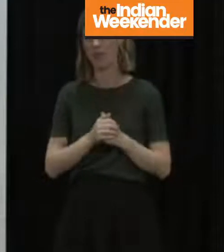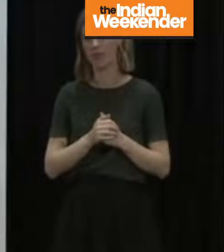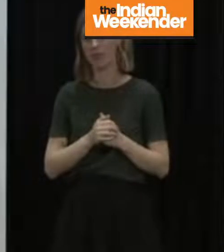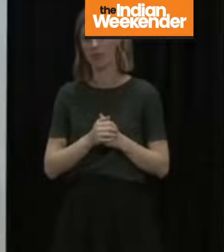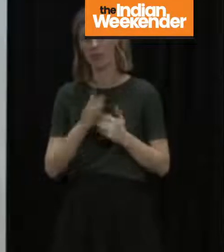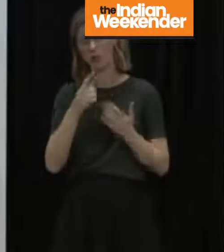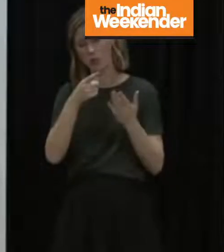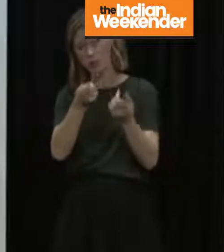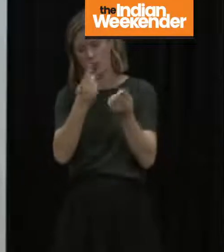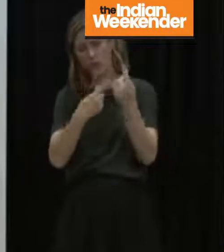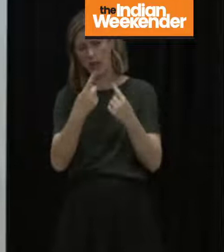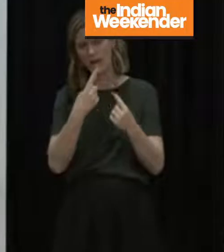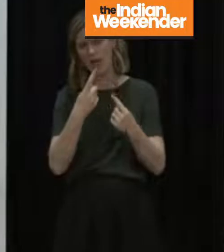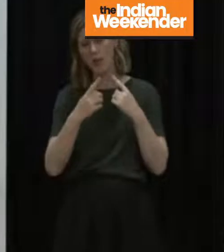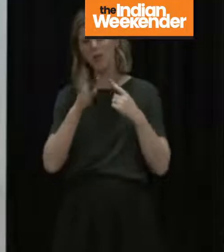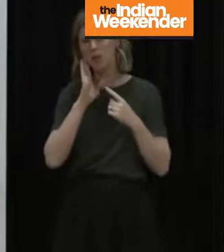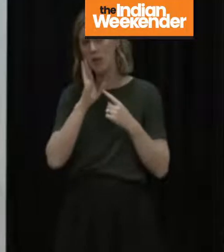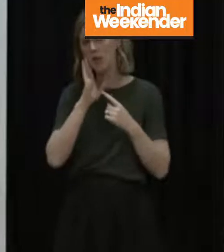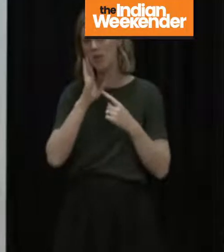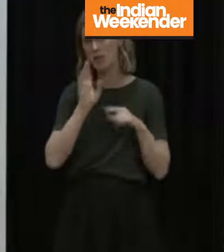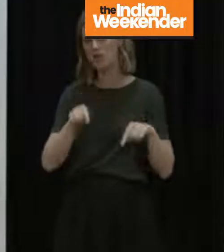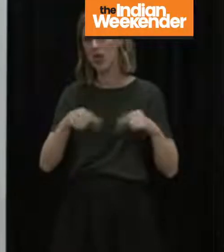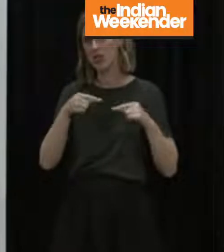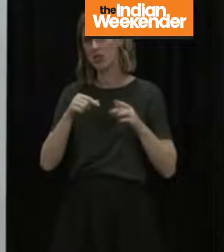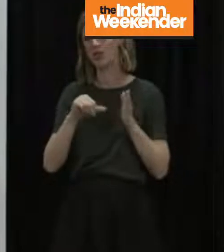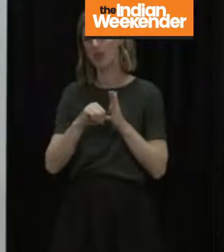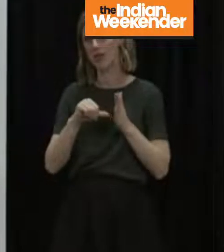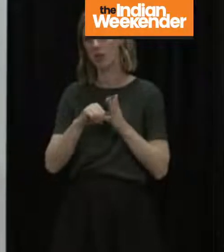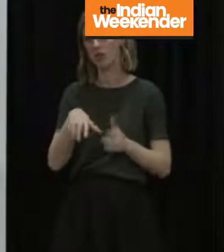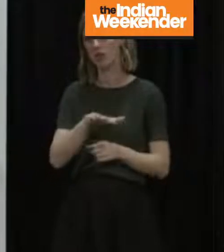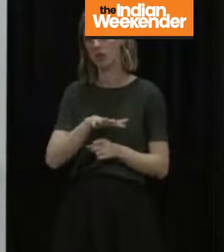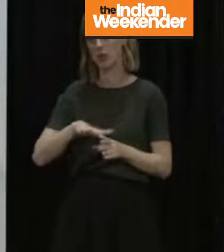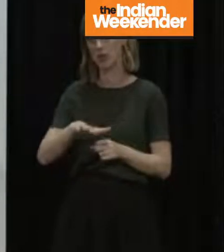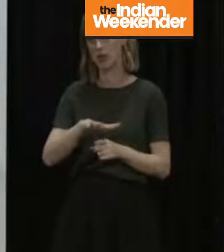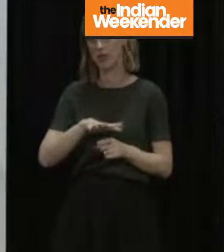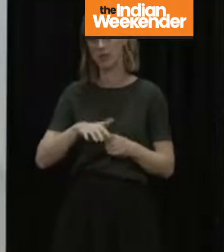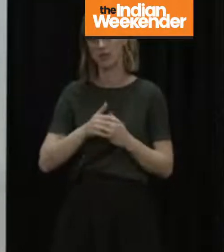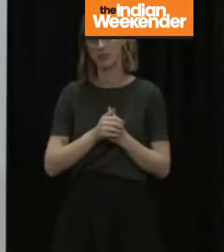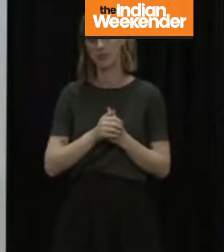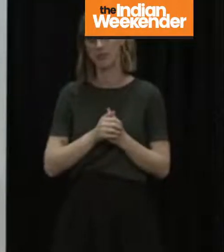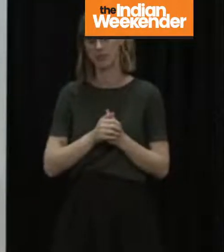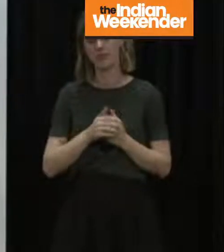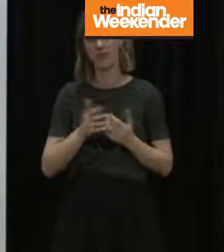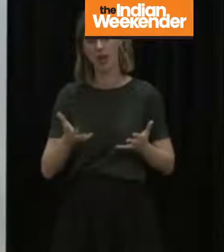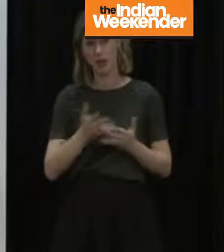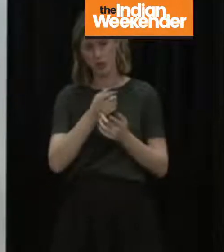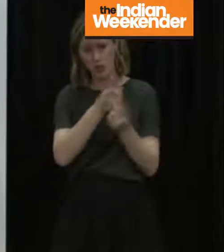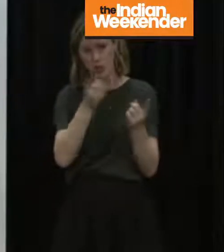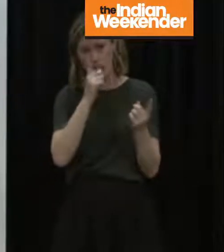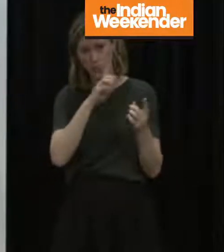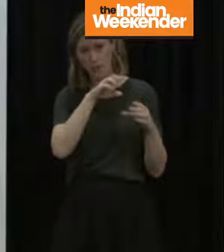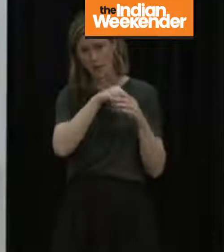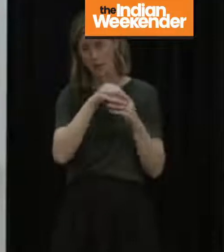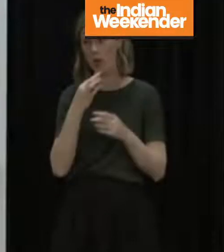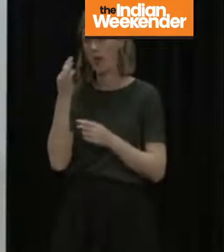on the facts that you've said, that sounds like a really challenging and difficult case. And as Dr. McElnay says, I'd encourage the people to